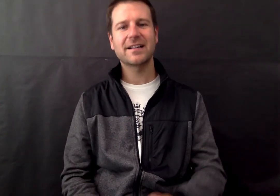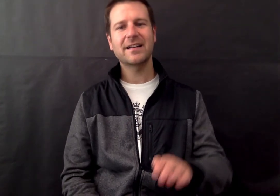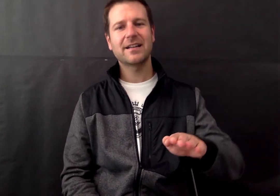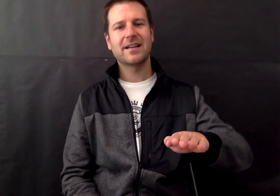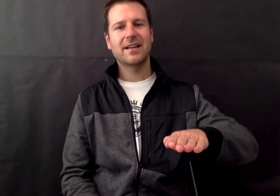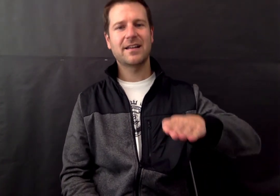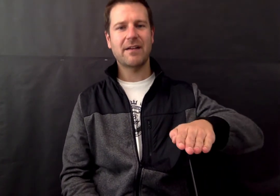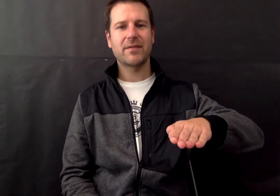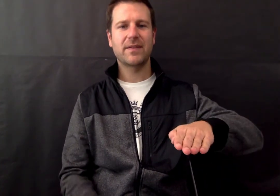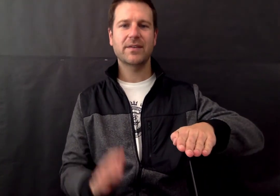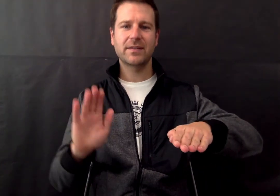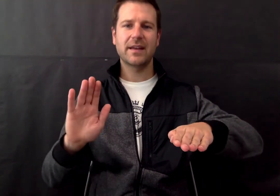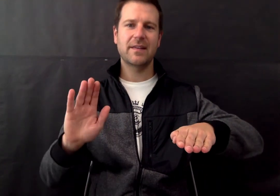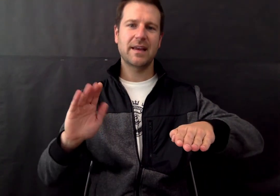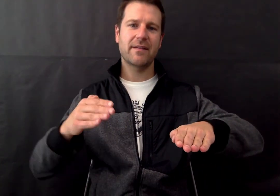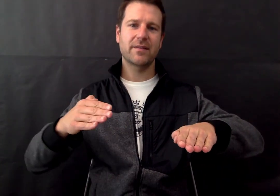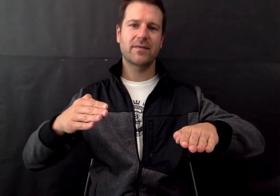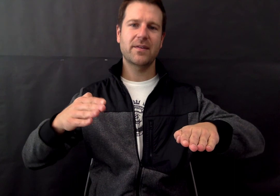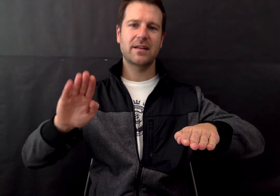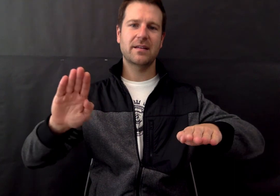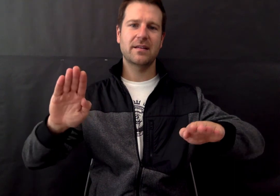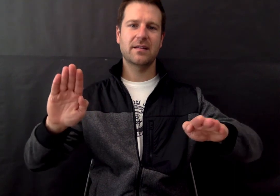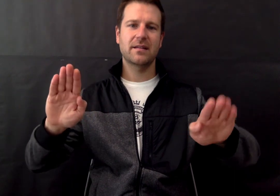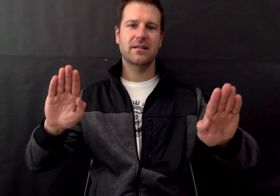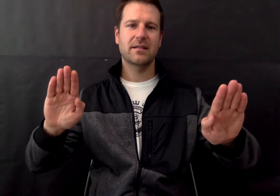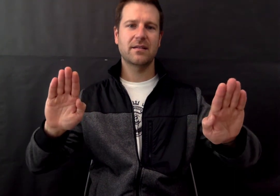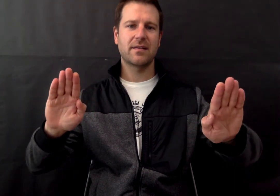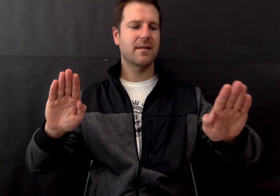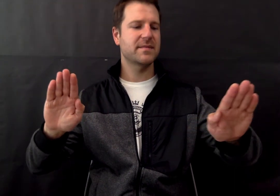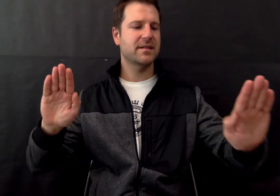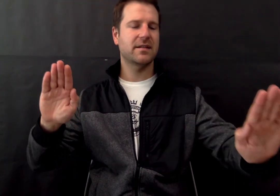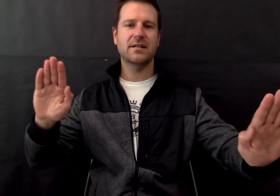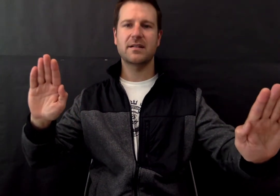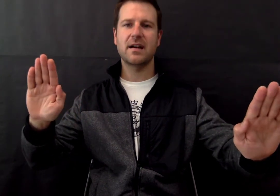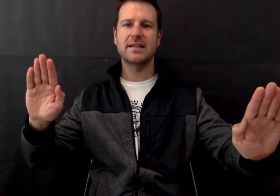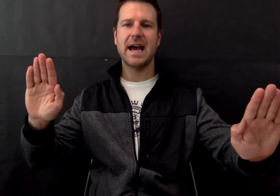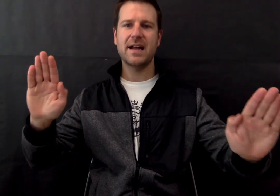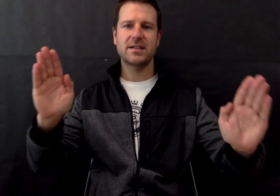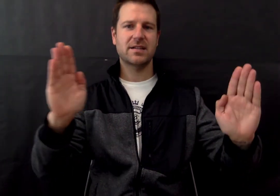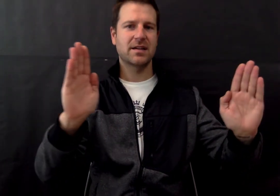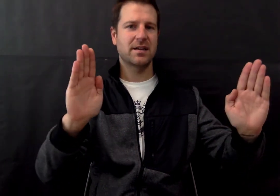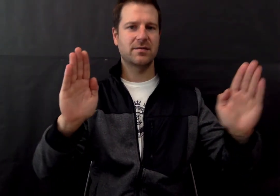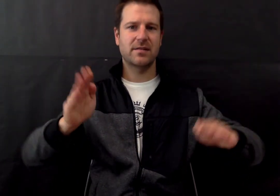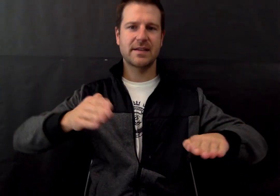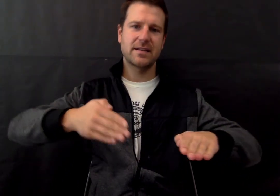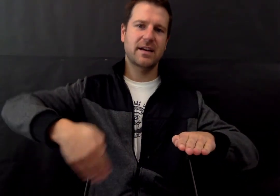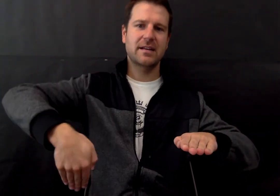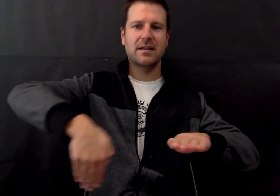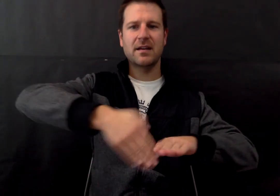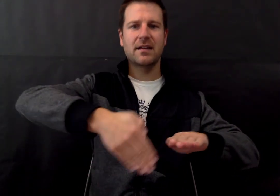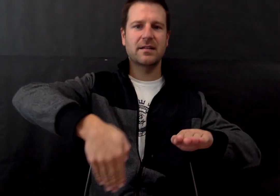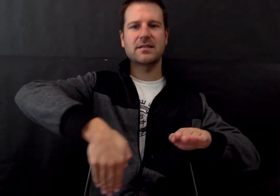Soccer, you have a field and then you have your foot. Your thumbs are attached to the side of your hand.